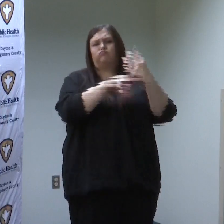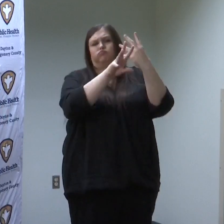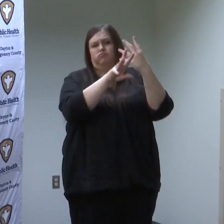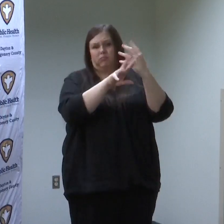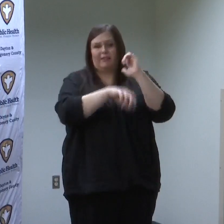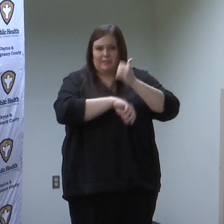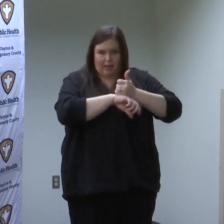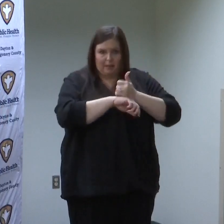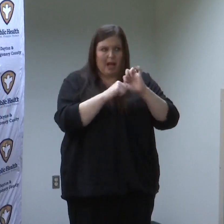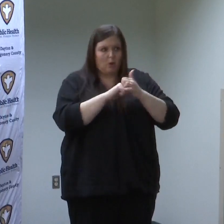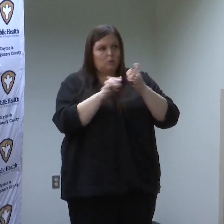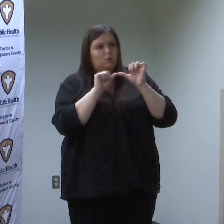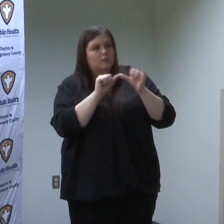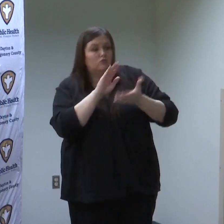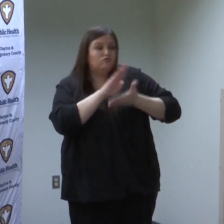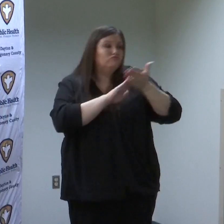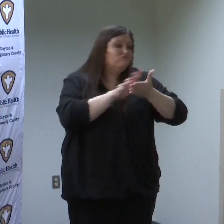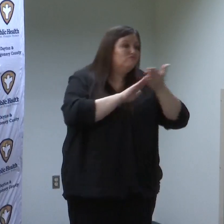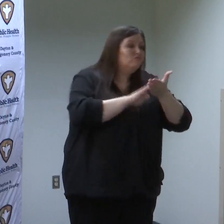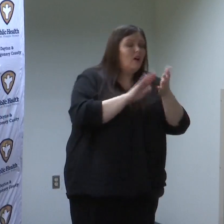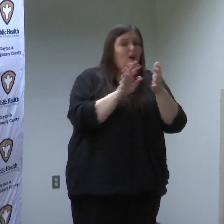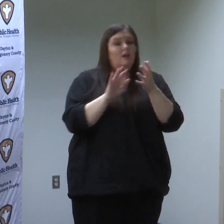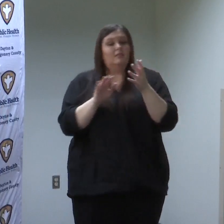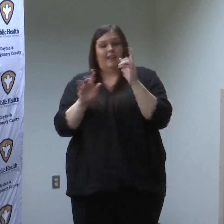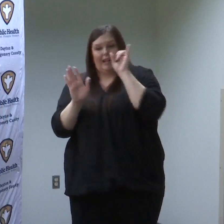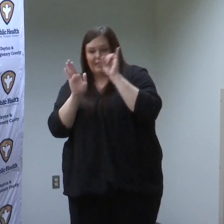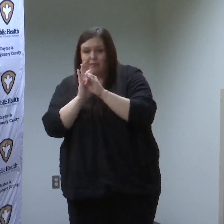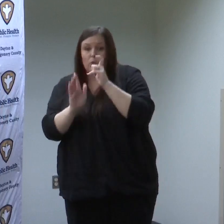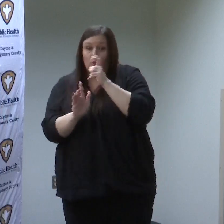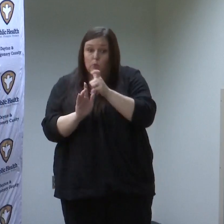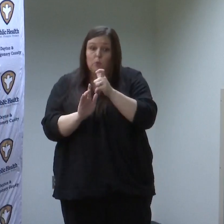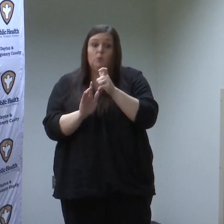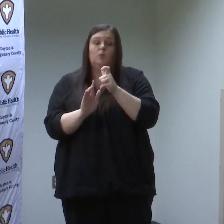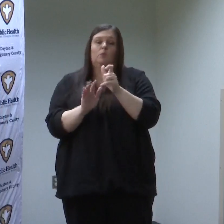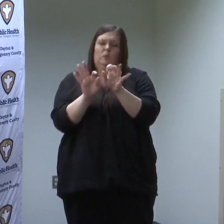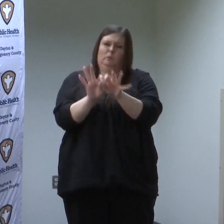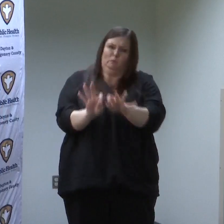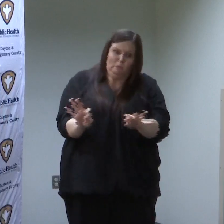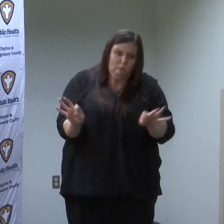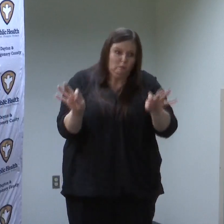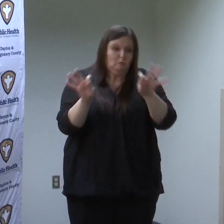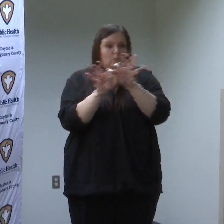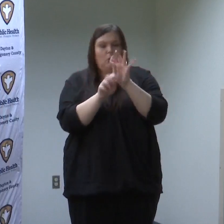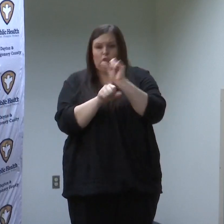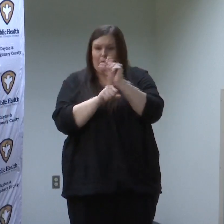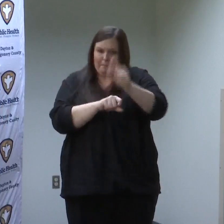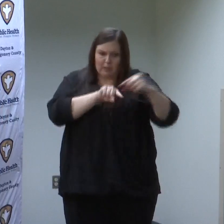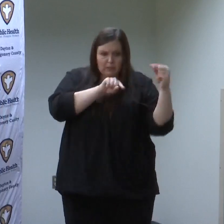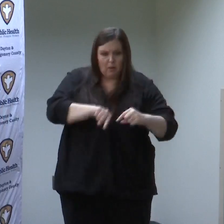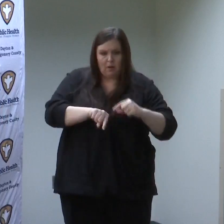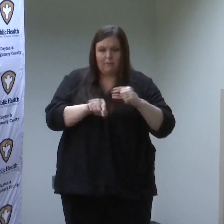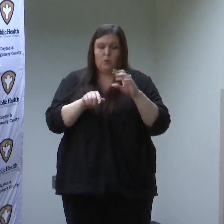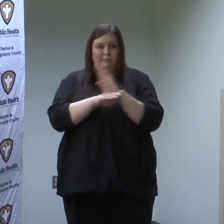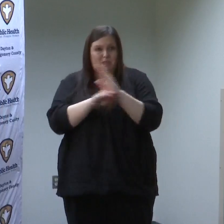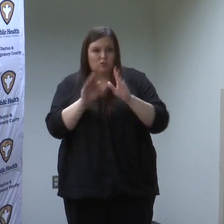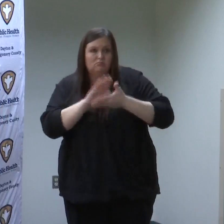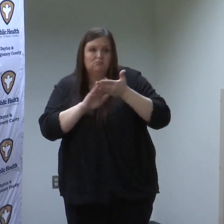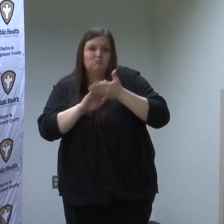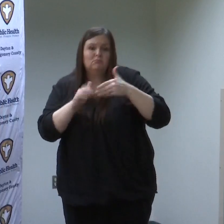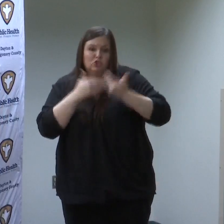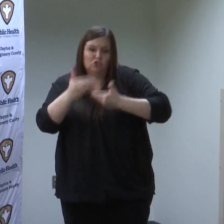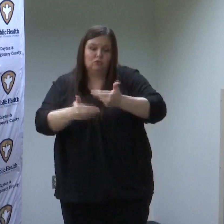operations plan. They've identified their mission essential persons and individuals. Everyone else is telecommuting or